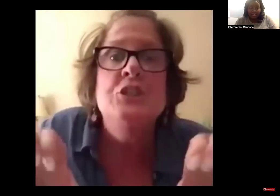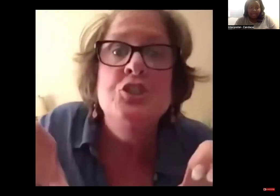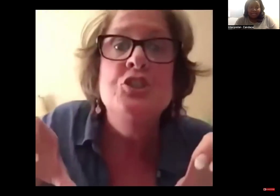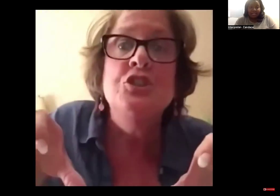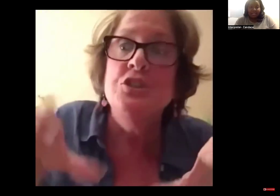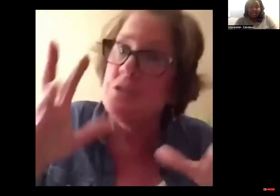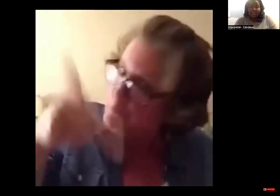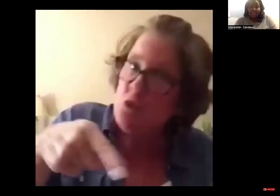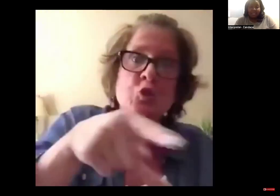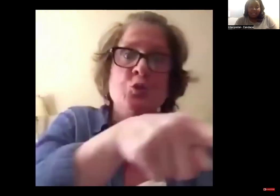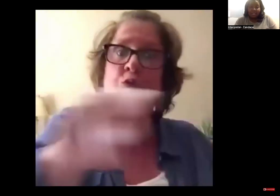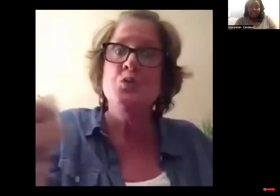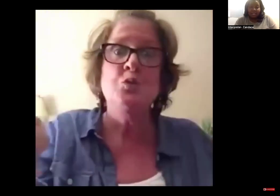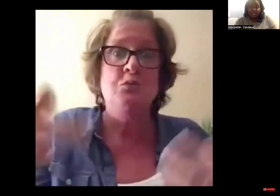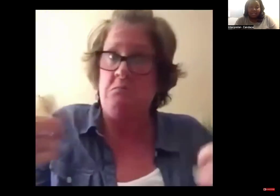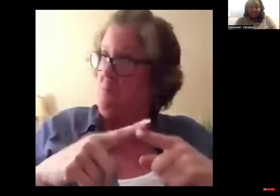why.